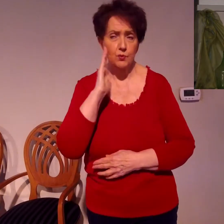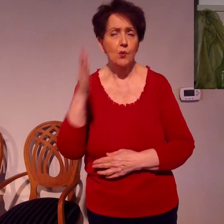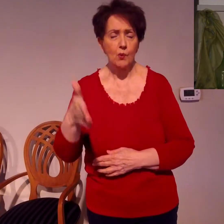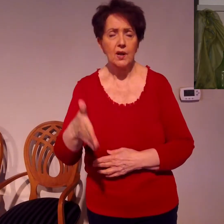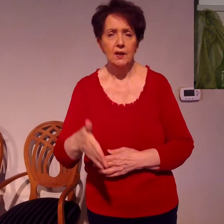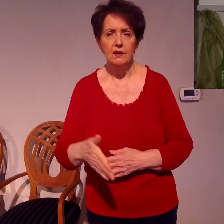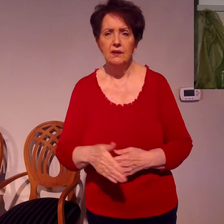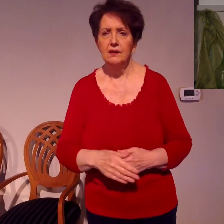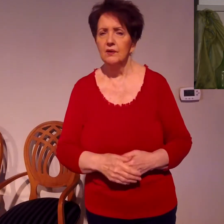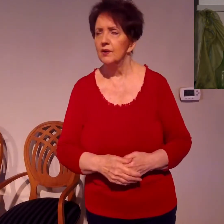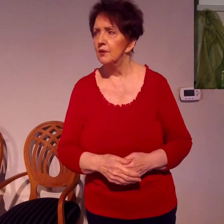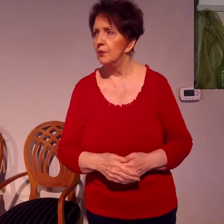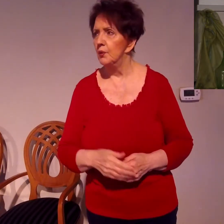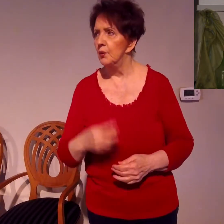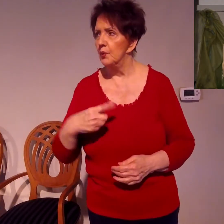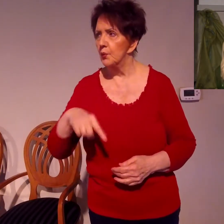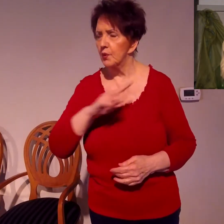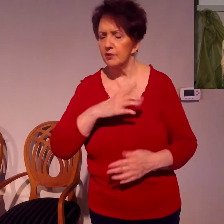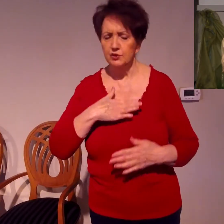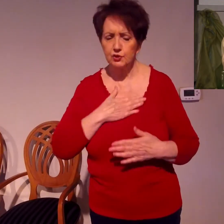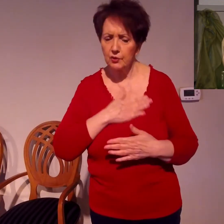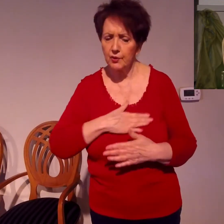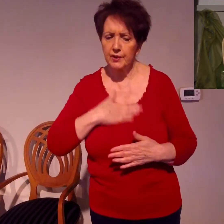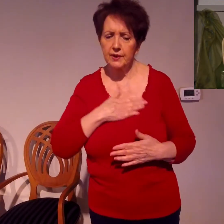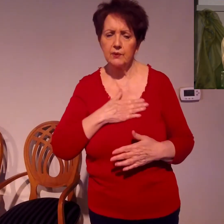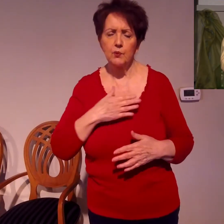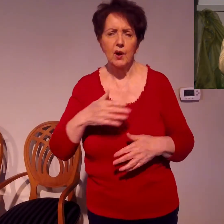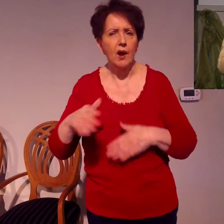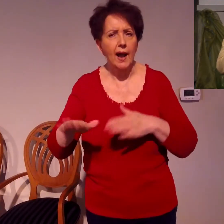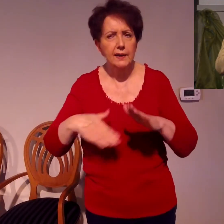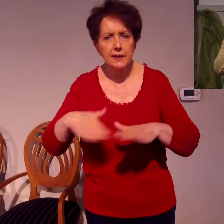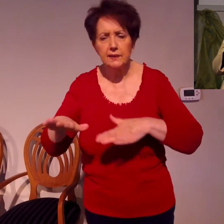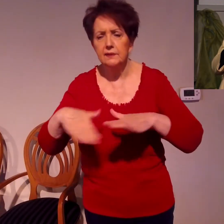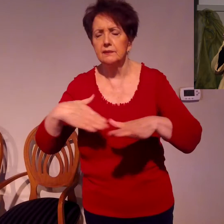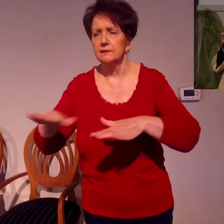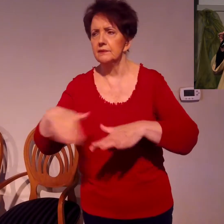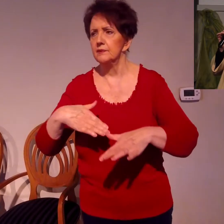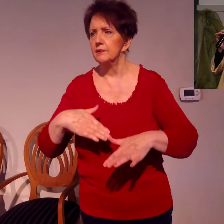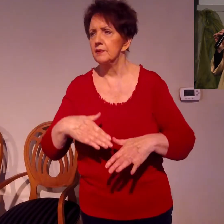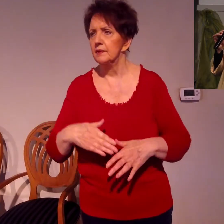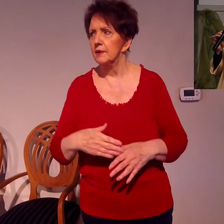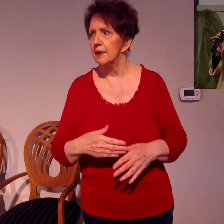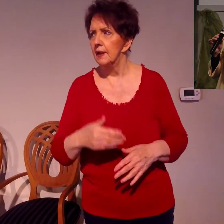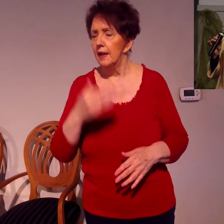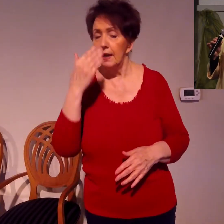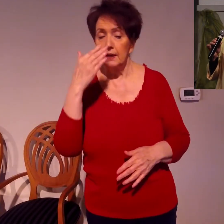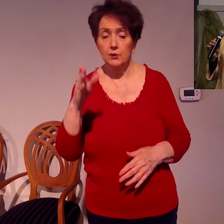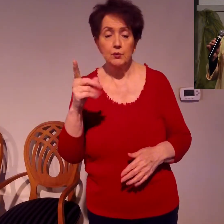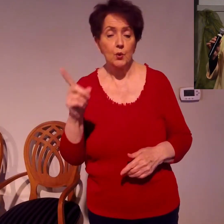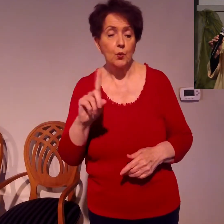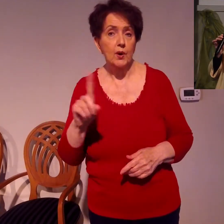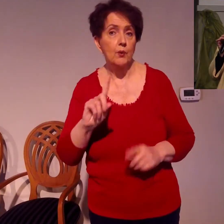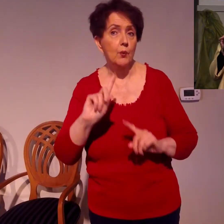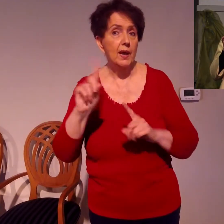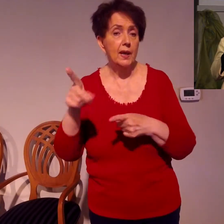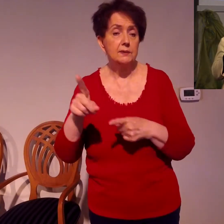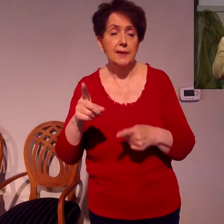in Switzerland. We are enjoying it. We're going out hiking. I don't know where it went. I don't